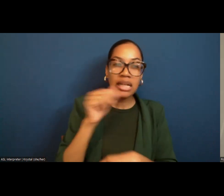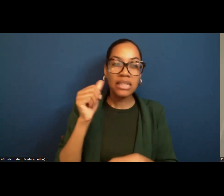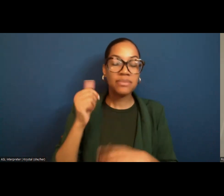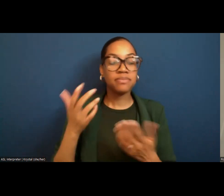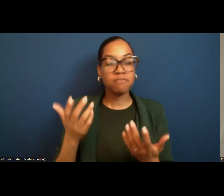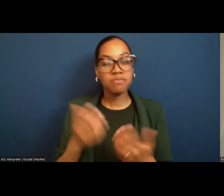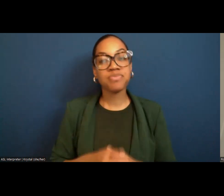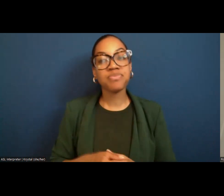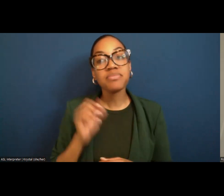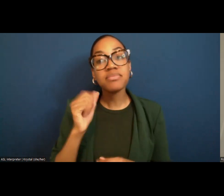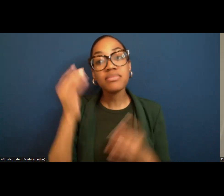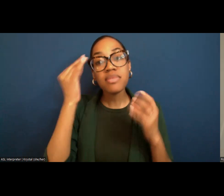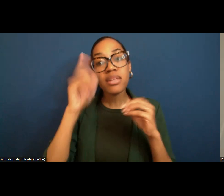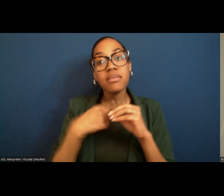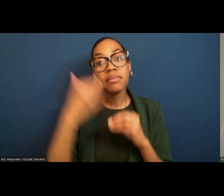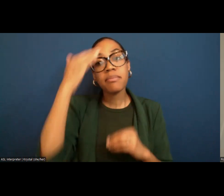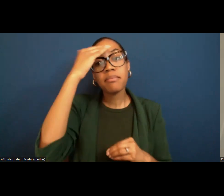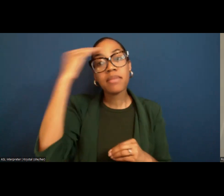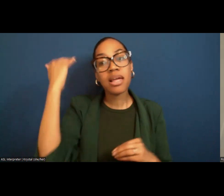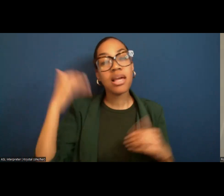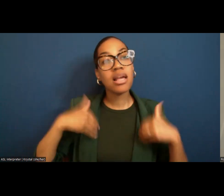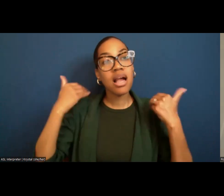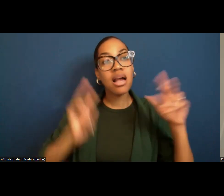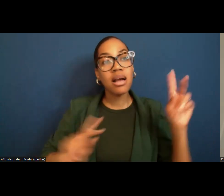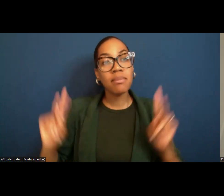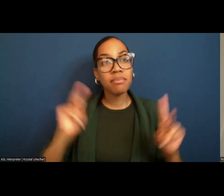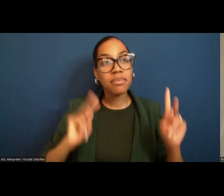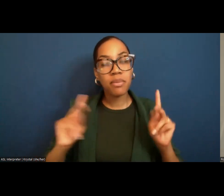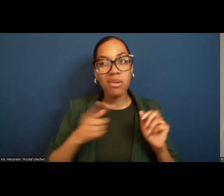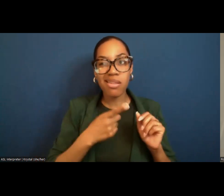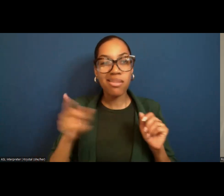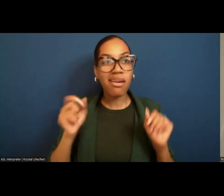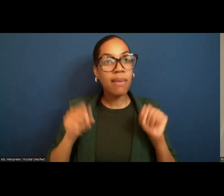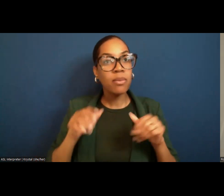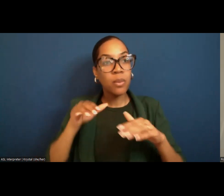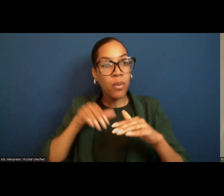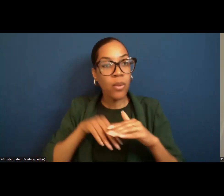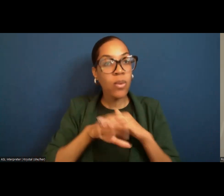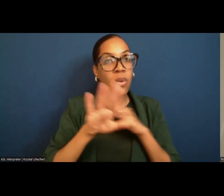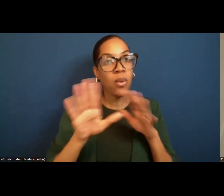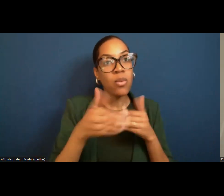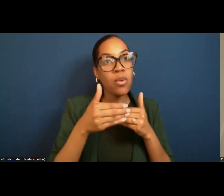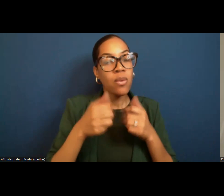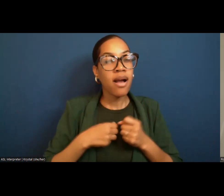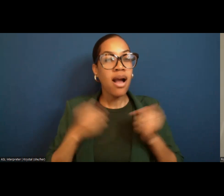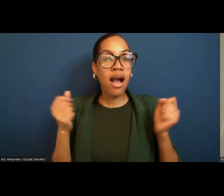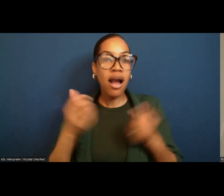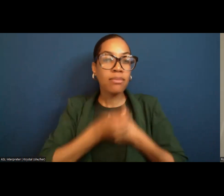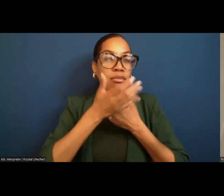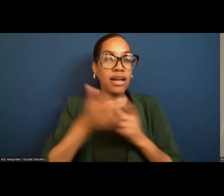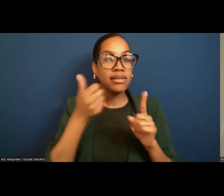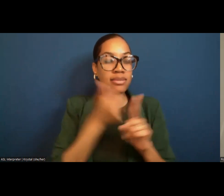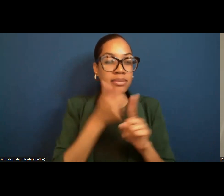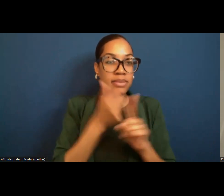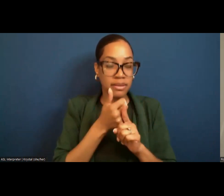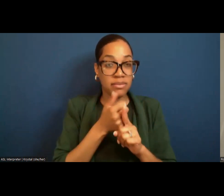means to create spaces where they can fully express themselves, where they feel valued, where they see their cultures and their identities reflected positively in the world